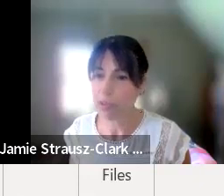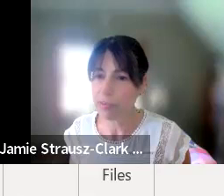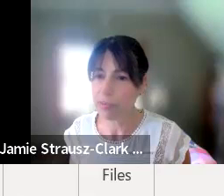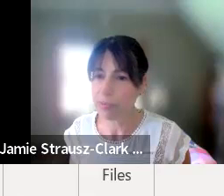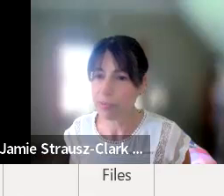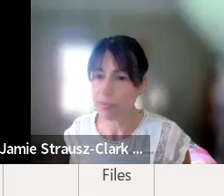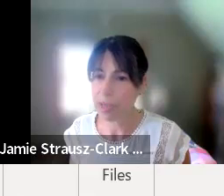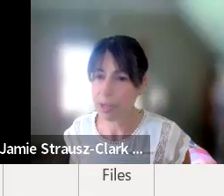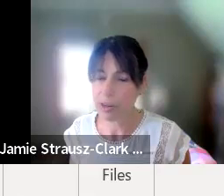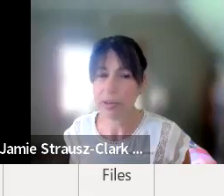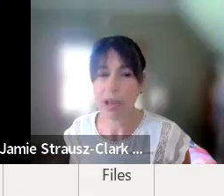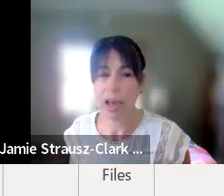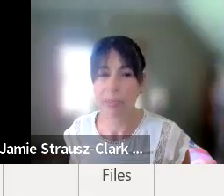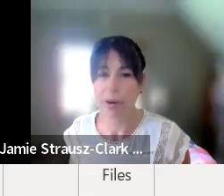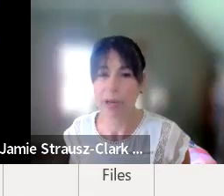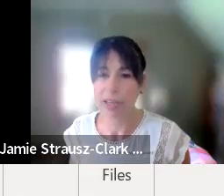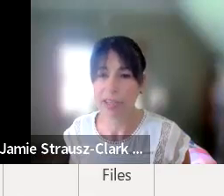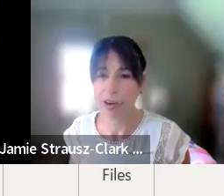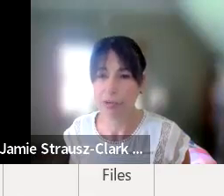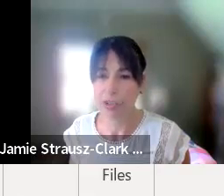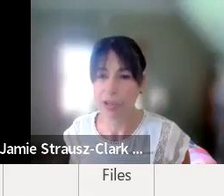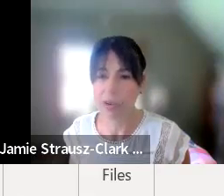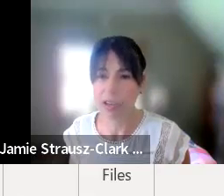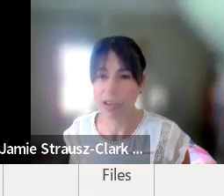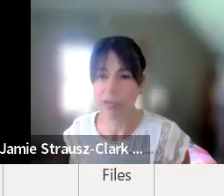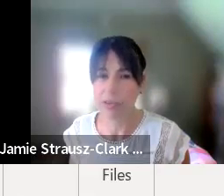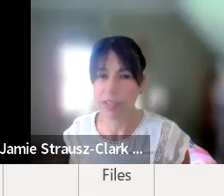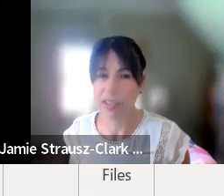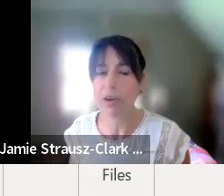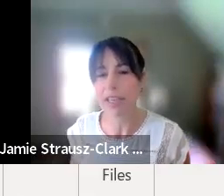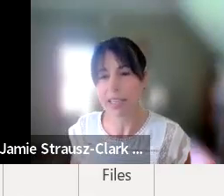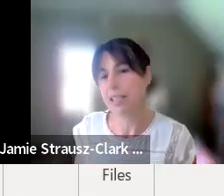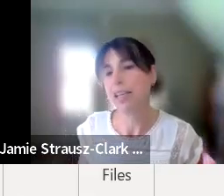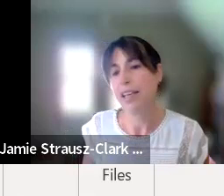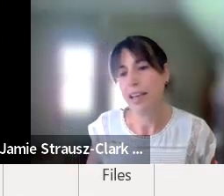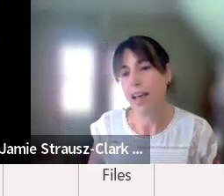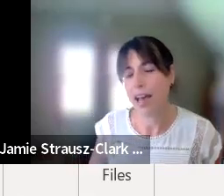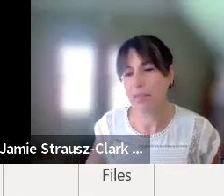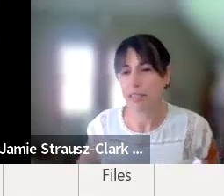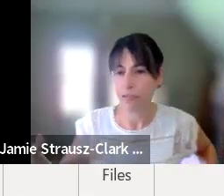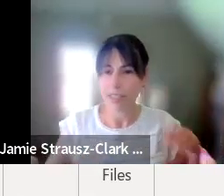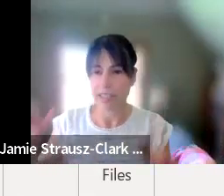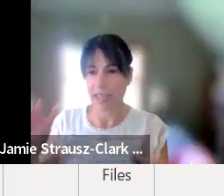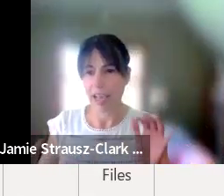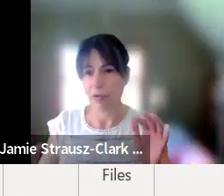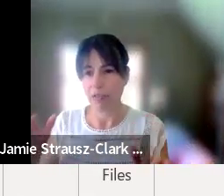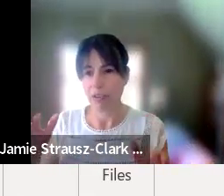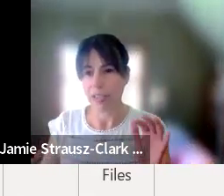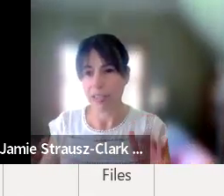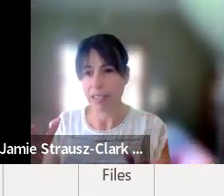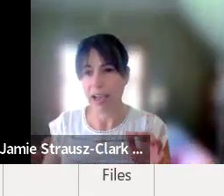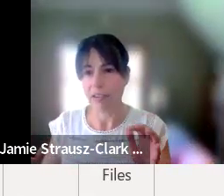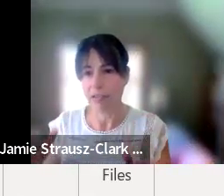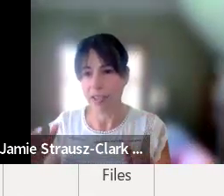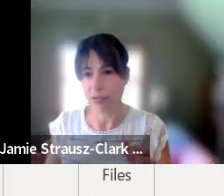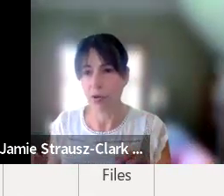both, I'm hearing, but we need to know if some of these differences in how we fund